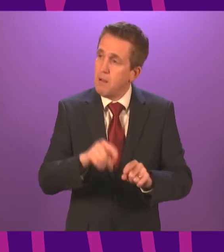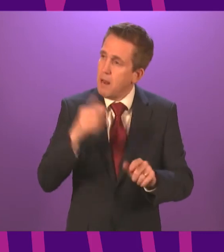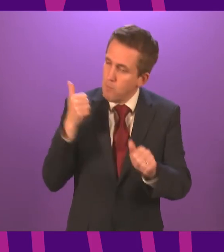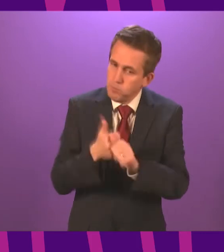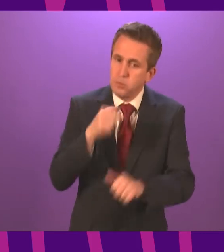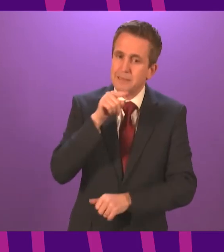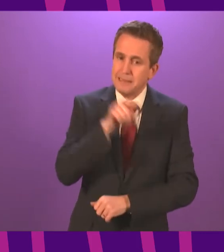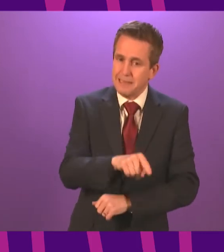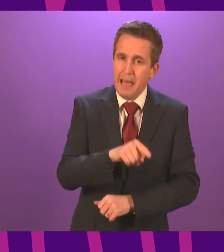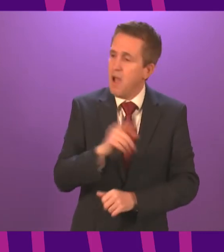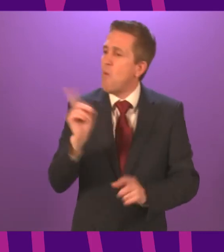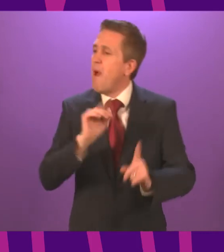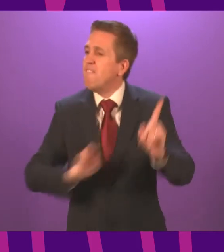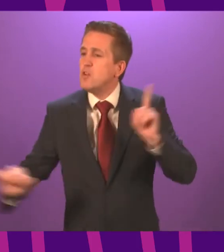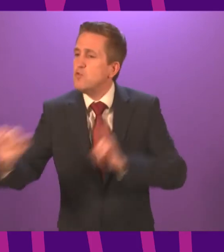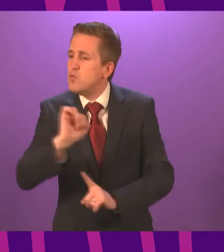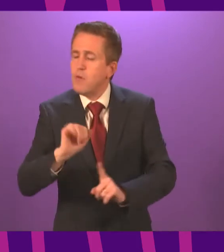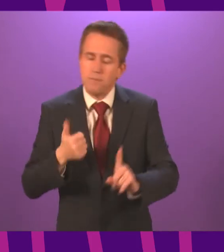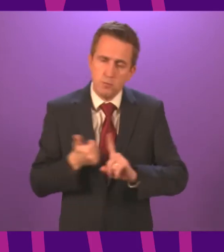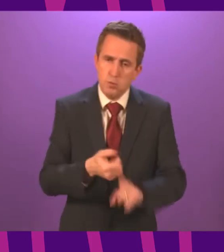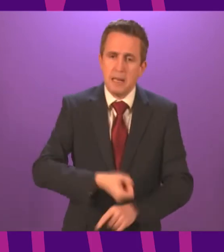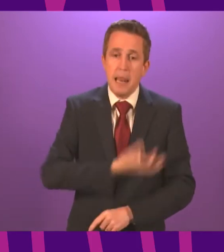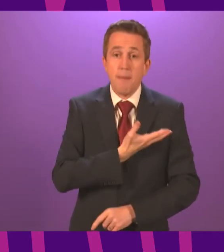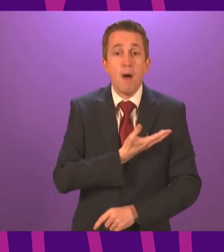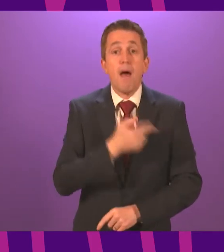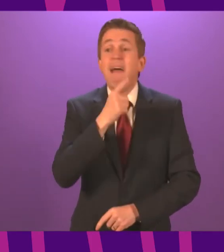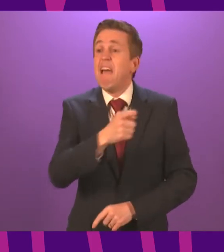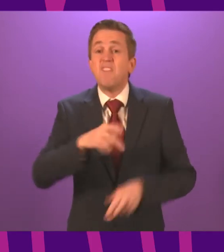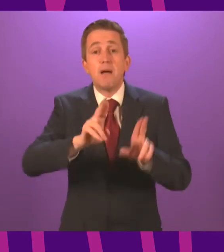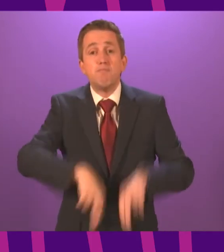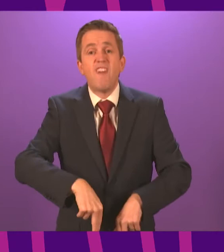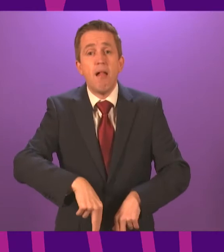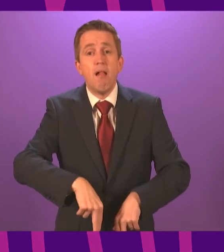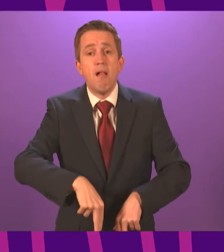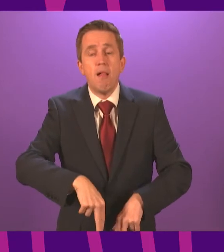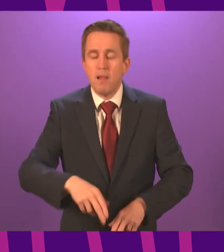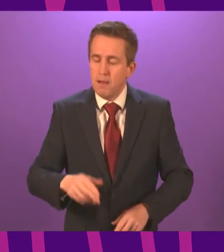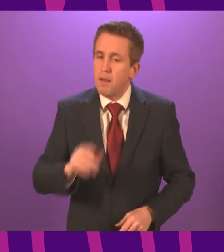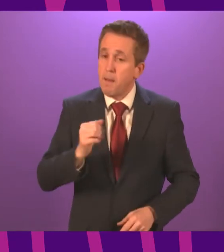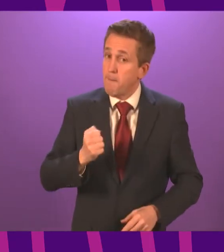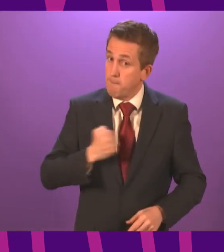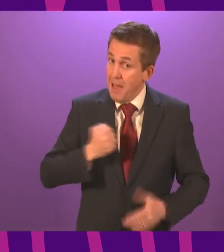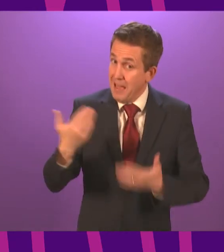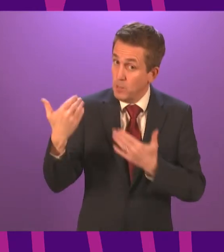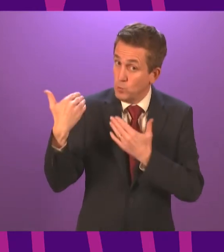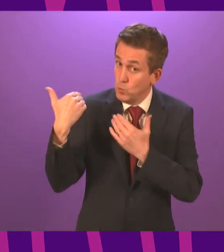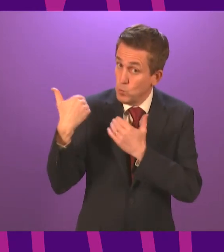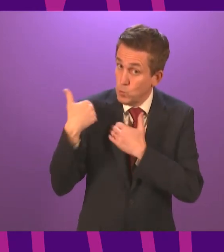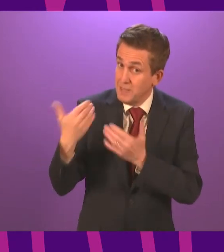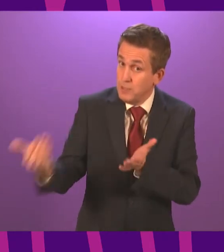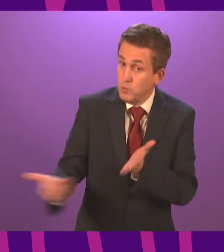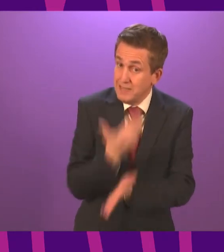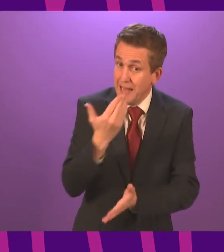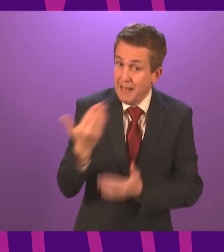support Labour's amendment, whatever anybody else does. But if it fails, I consider it my duty to save more lives